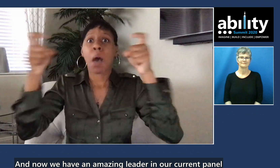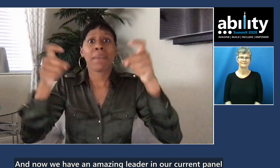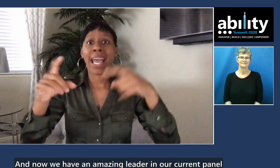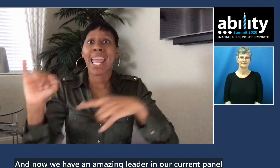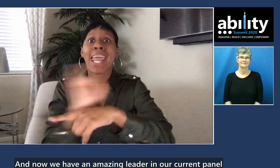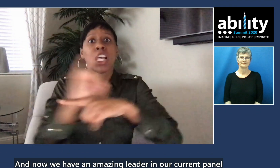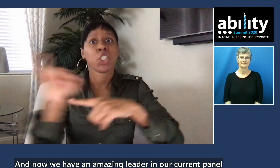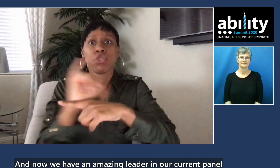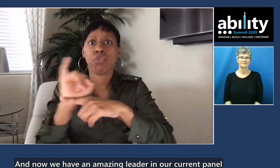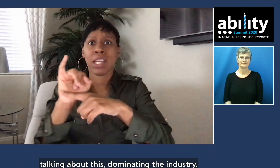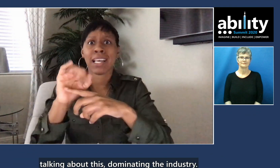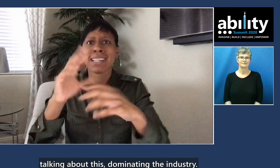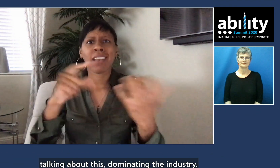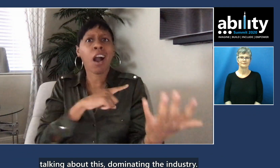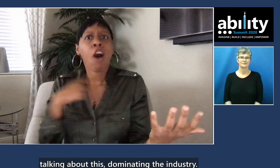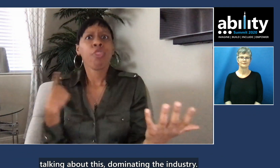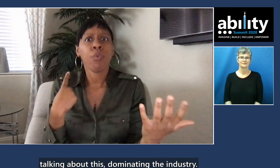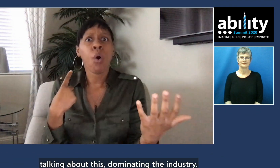about this,